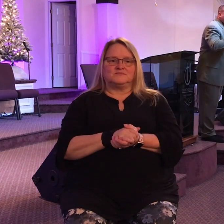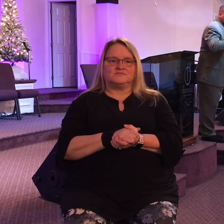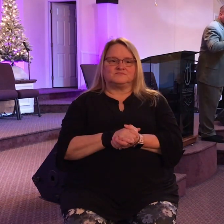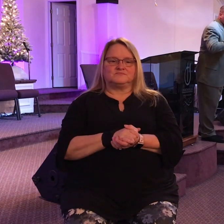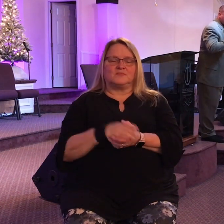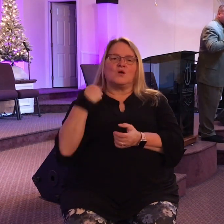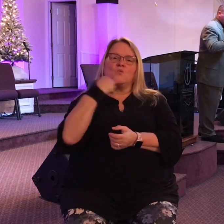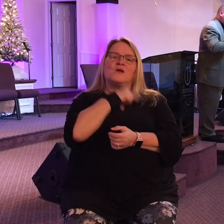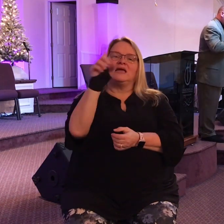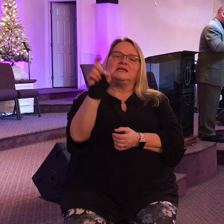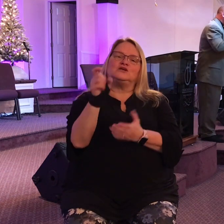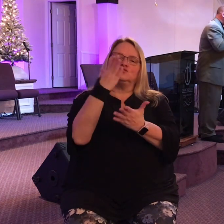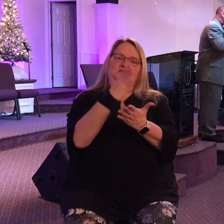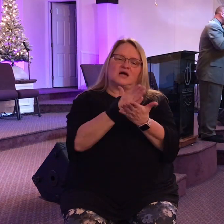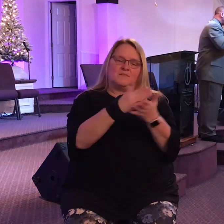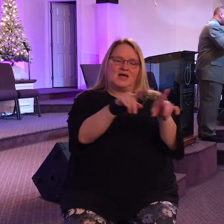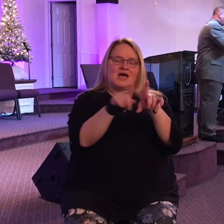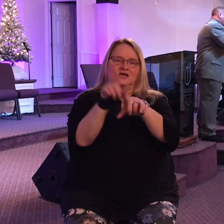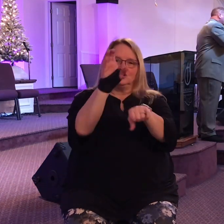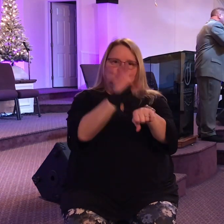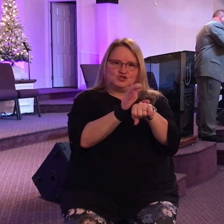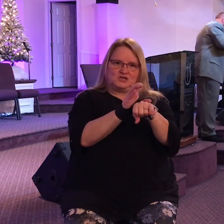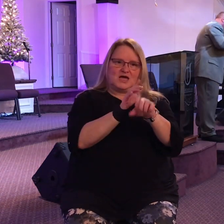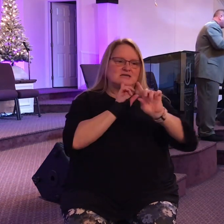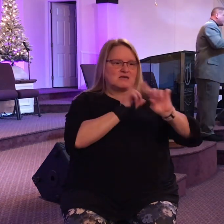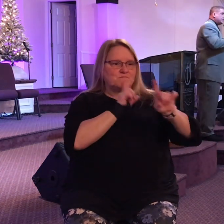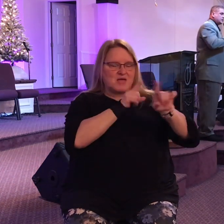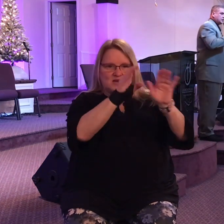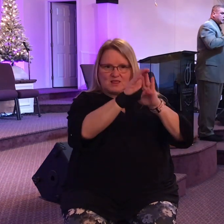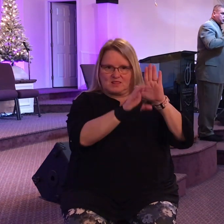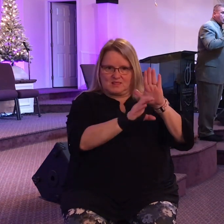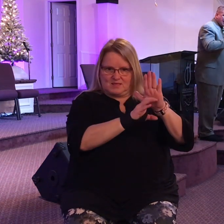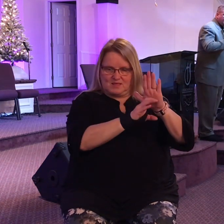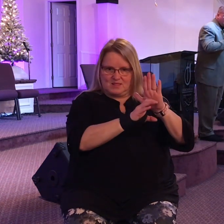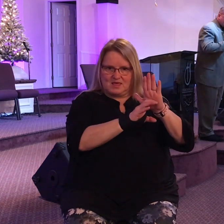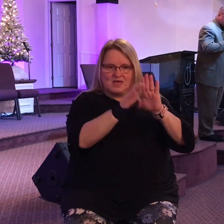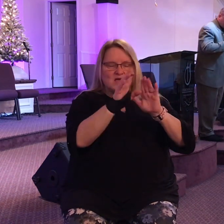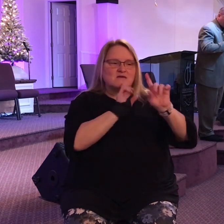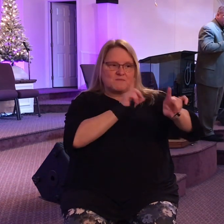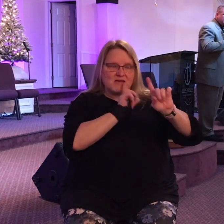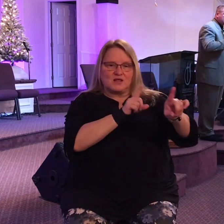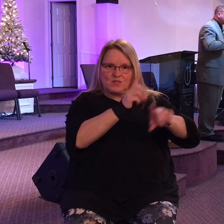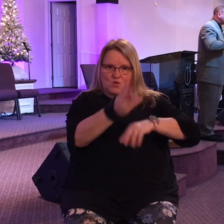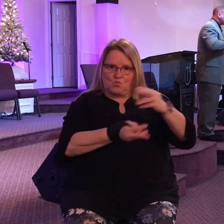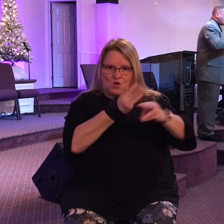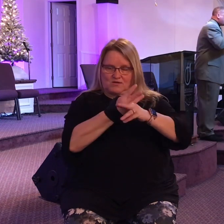We need to stop as the church commanding the world to obey the commands of